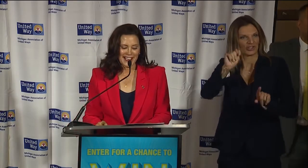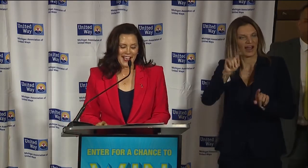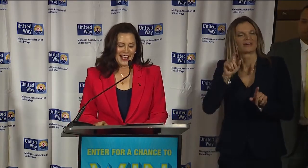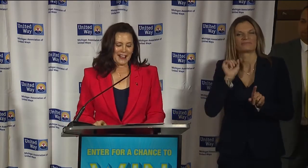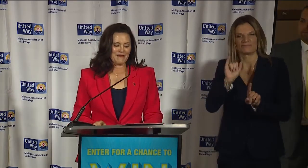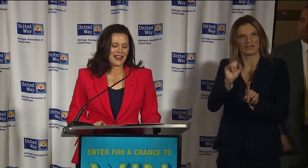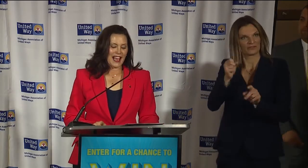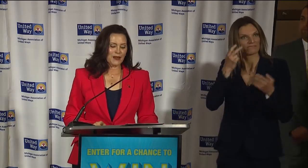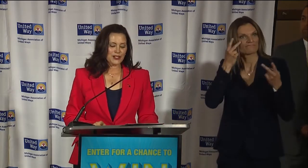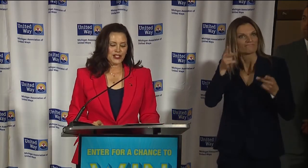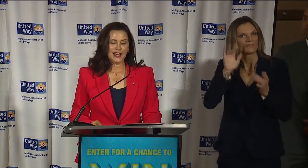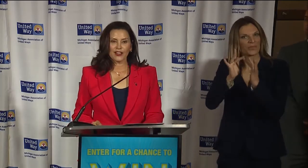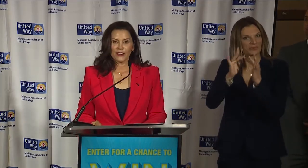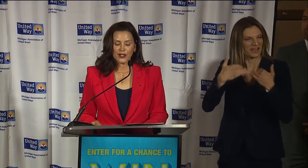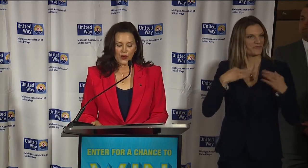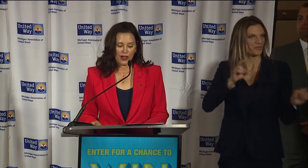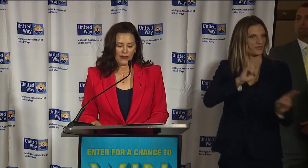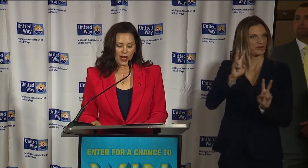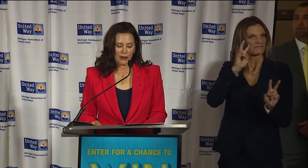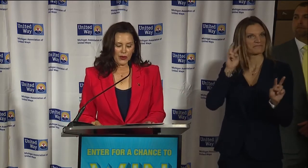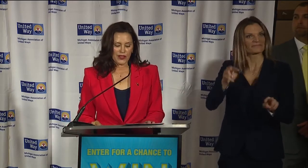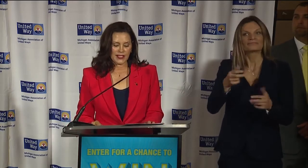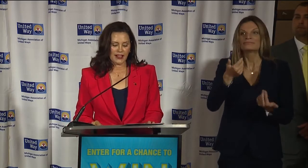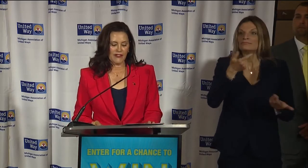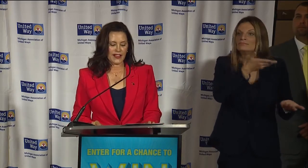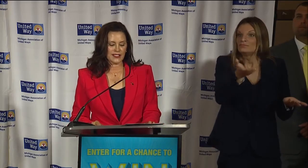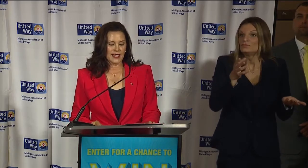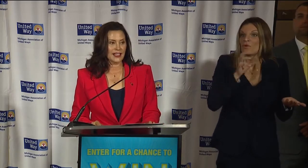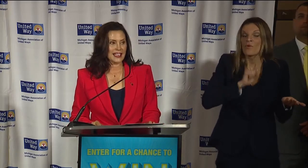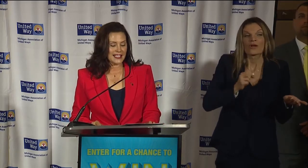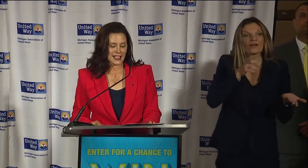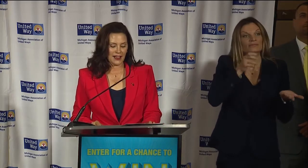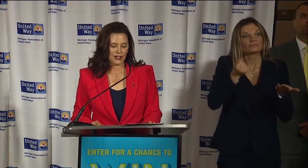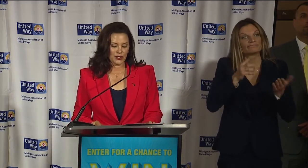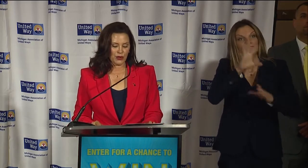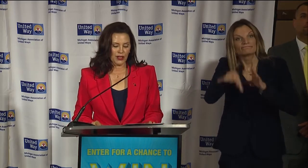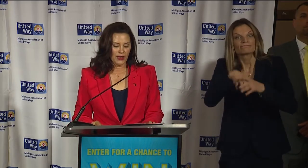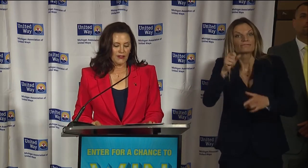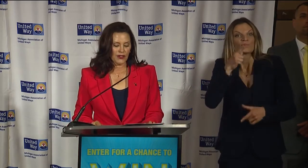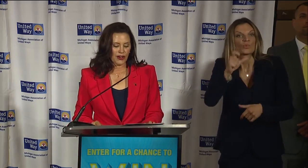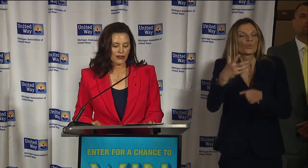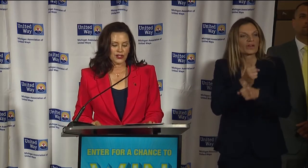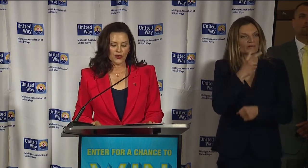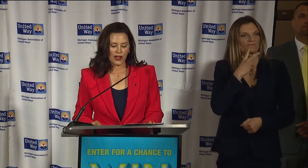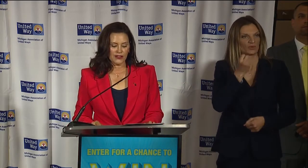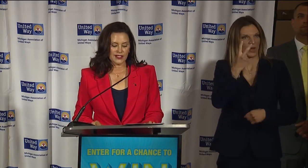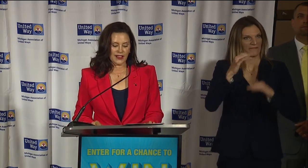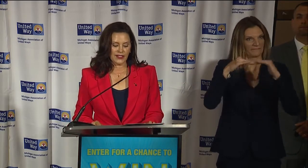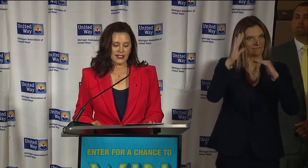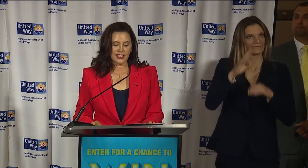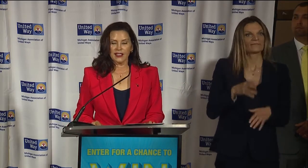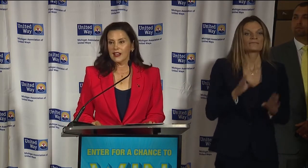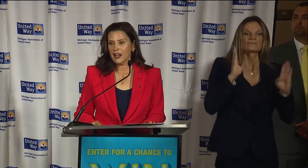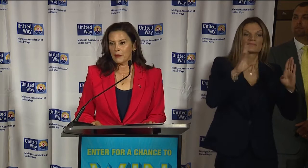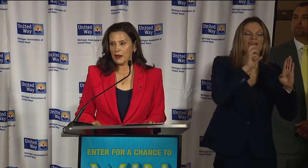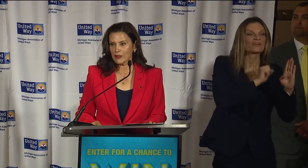live. Any Michigander 12 and up who has gotten vaccinated is eligible. For those 12